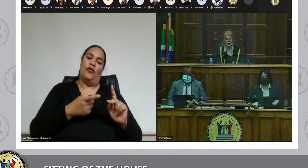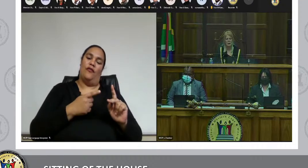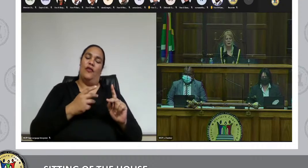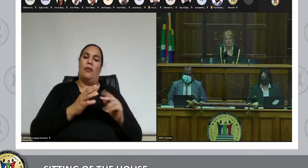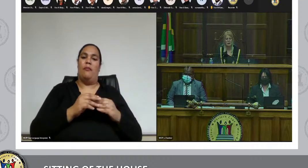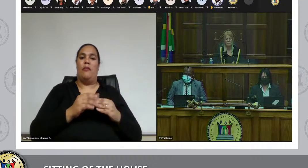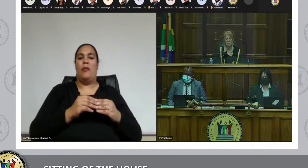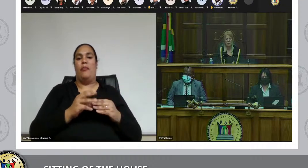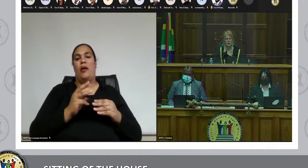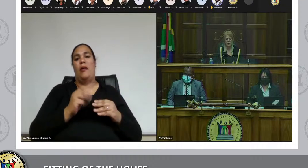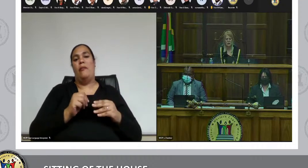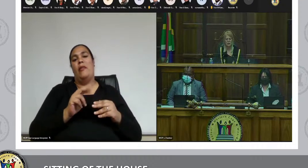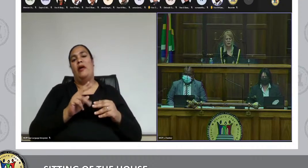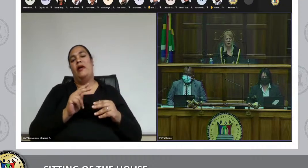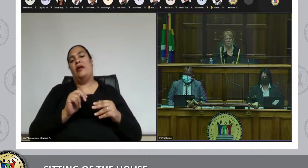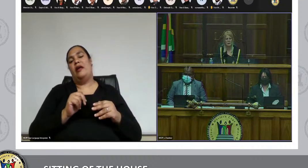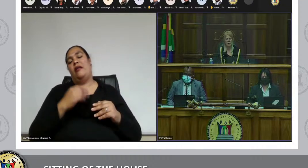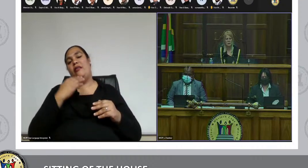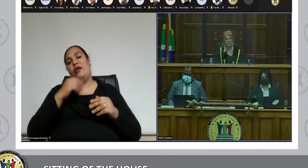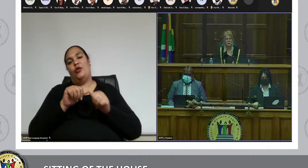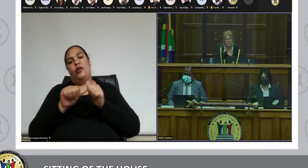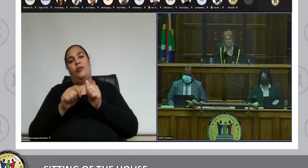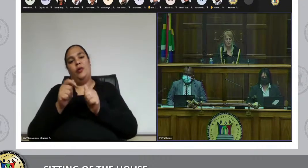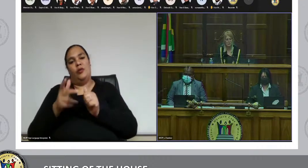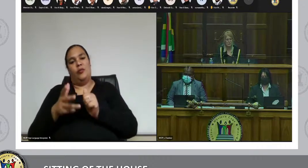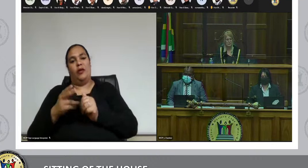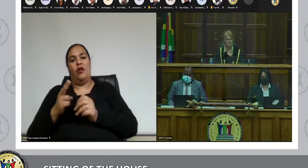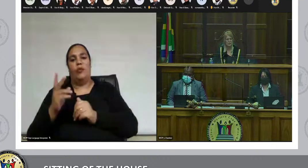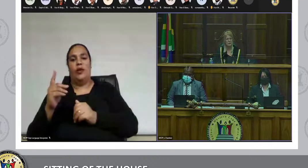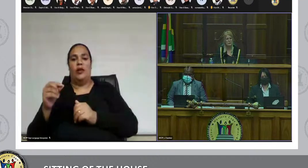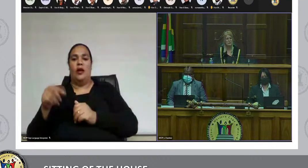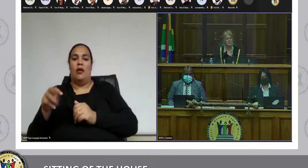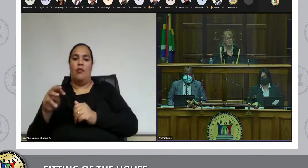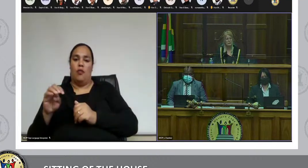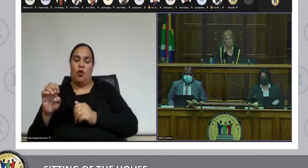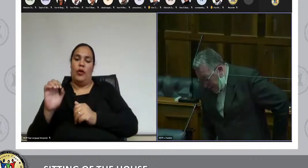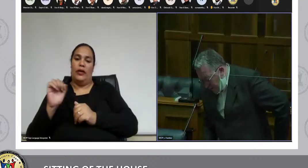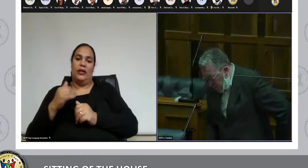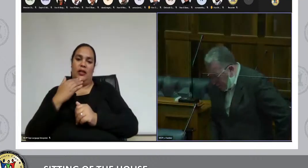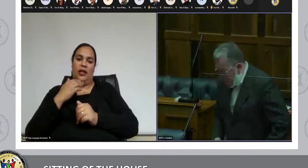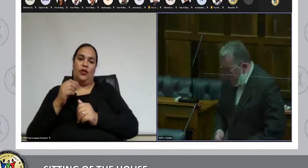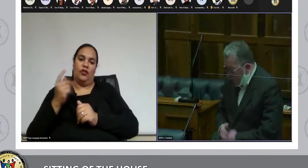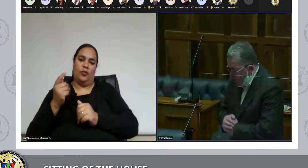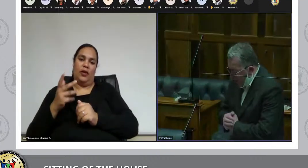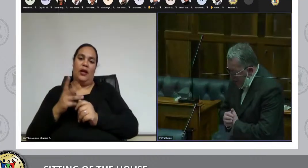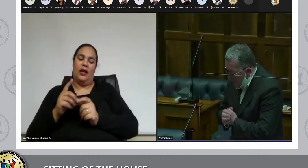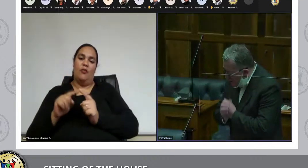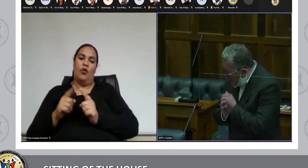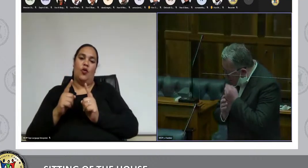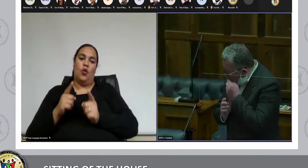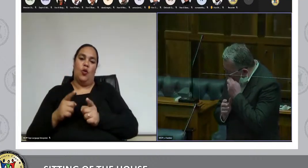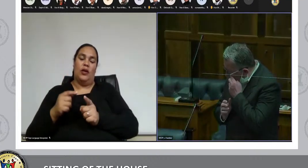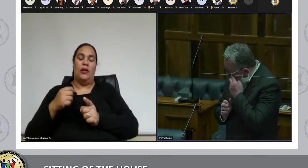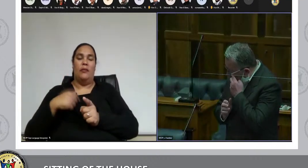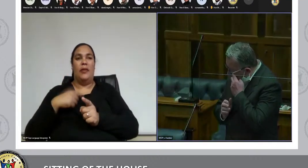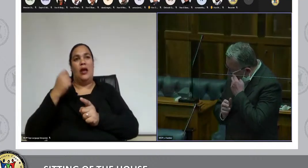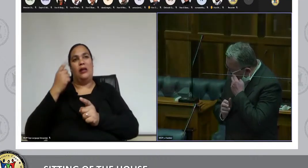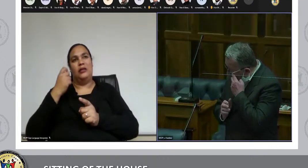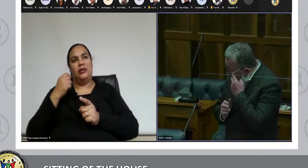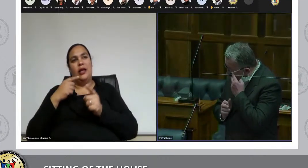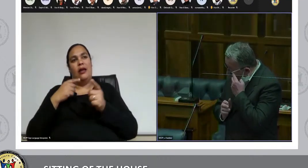Maran. Thank you, Deputy Speaker. Thank you. Honourable Dugmore. Yes, thank you, Speaker. Again, on a point of order, my understanding was